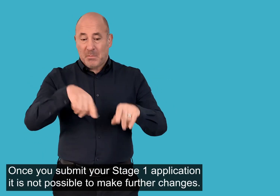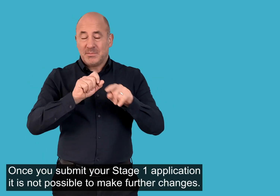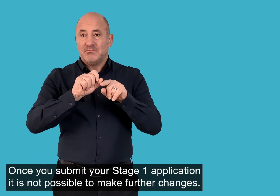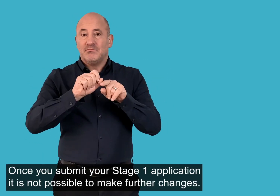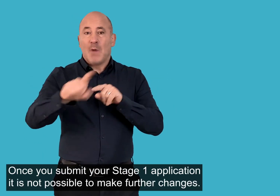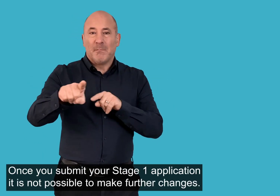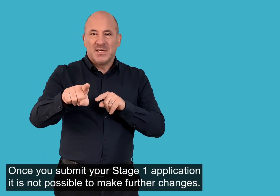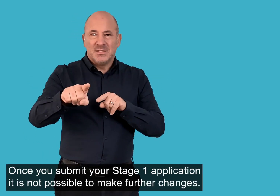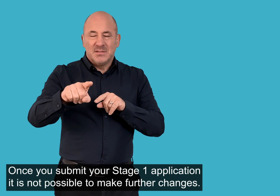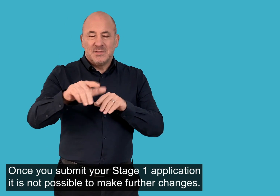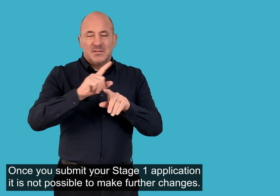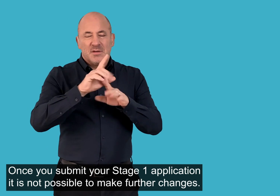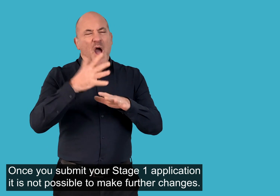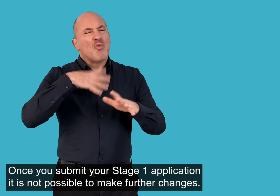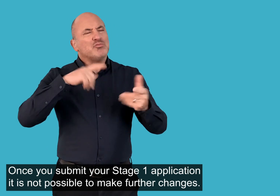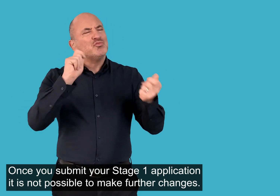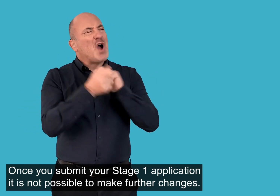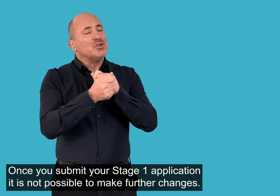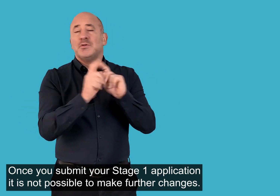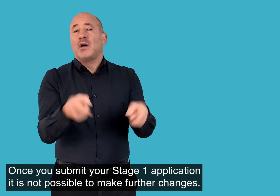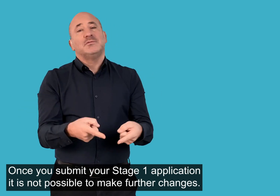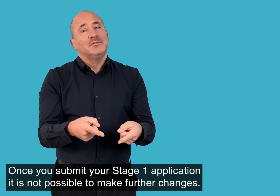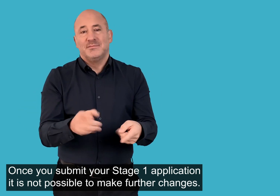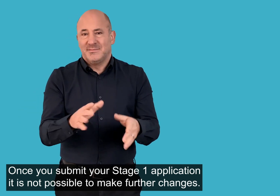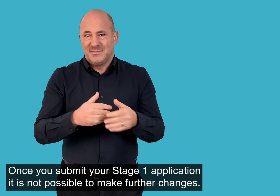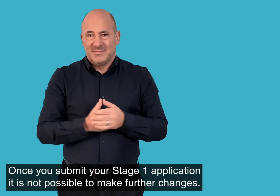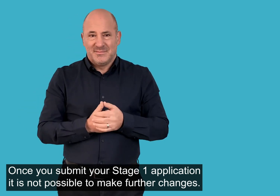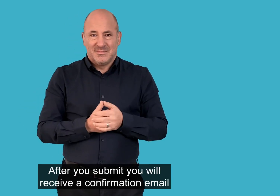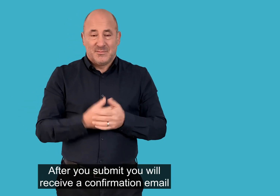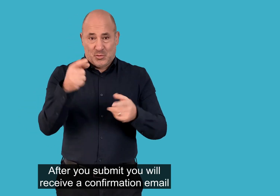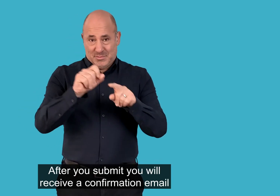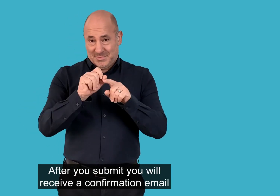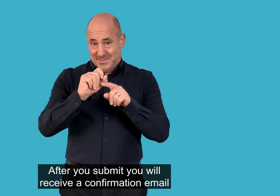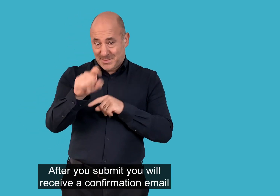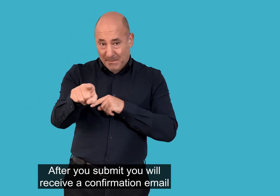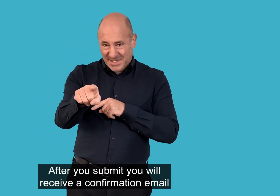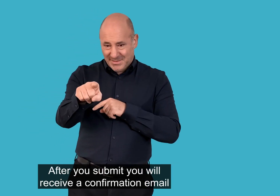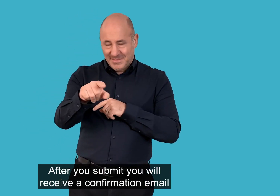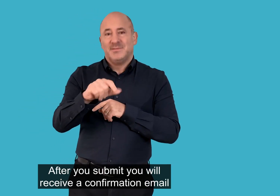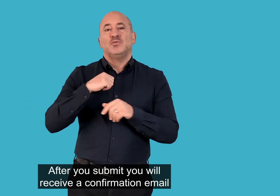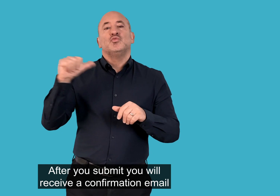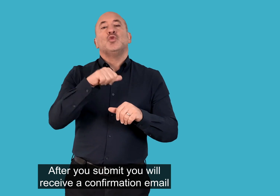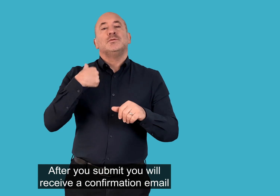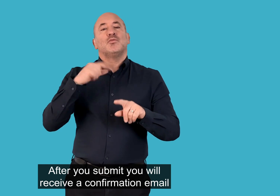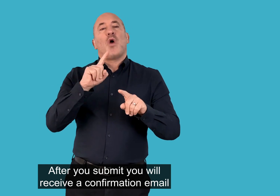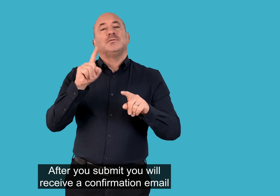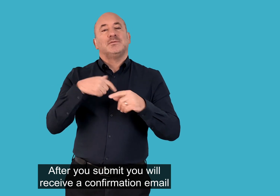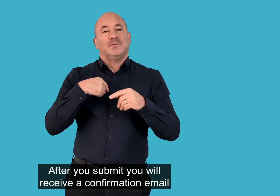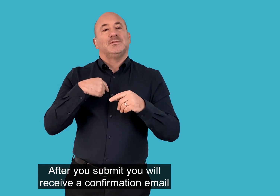application, it is not possible to make further changes. After you submit, you will receive a